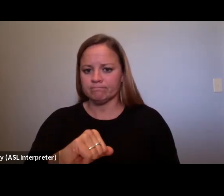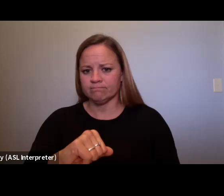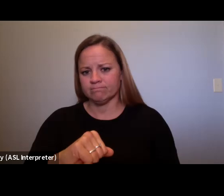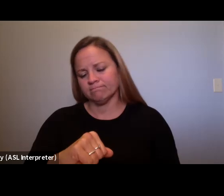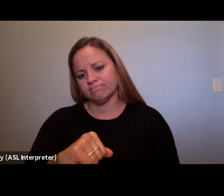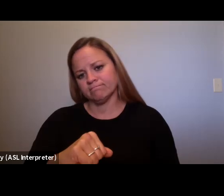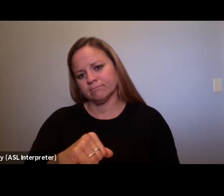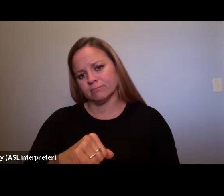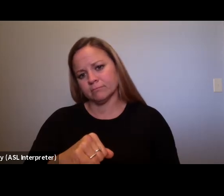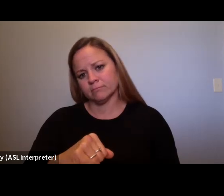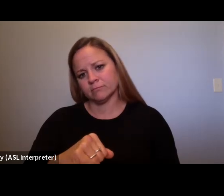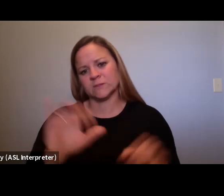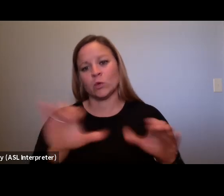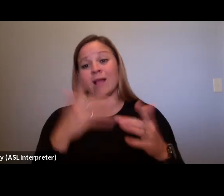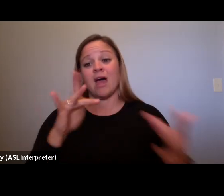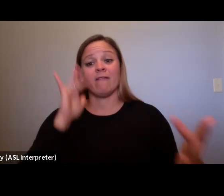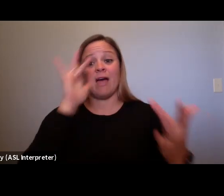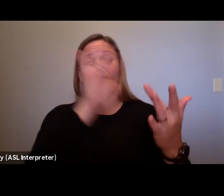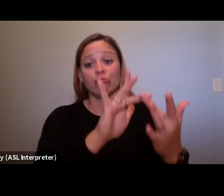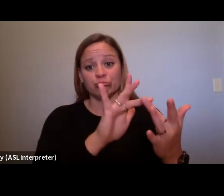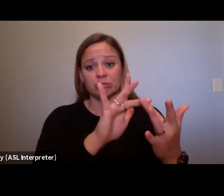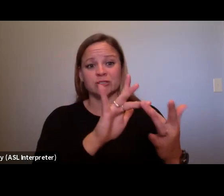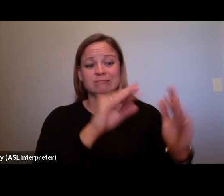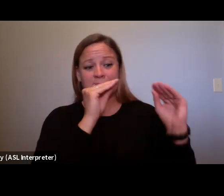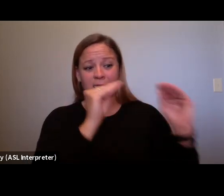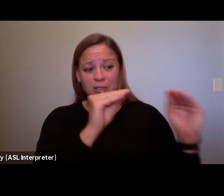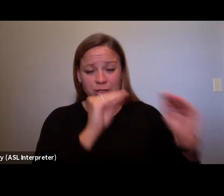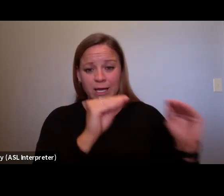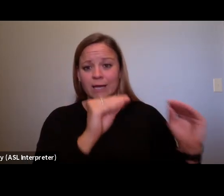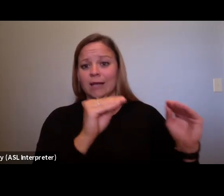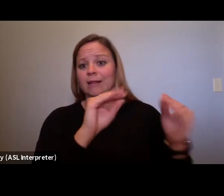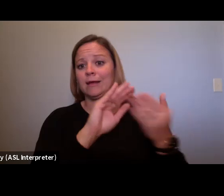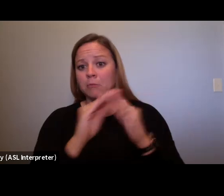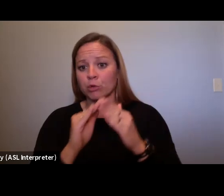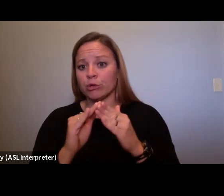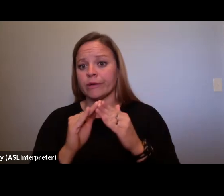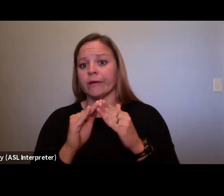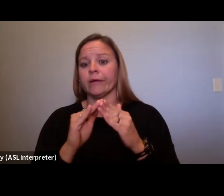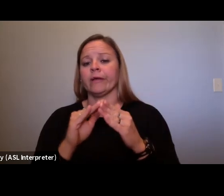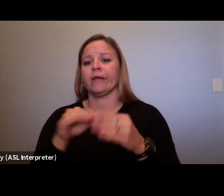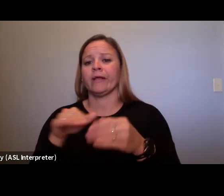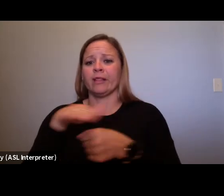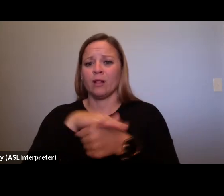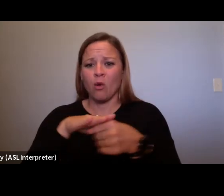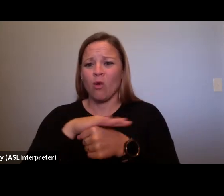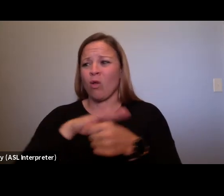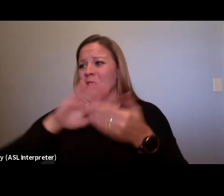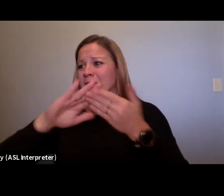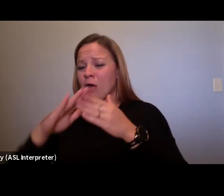of outreach, educating the community, educating the local partners, the city, the county officials